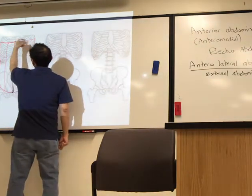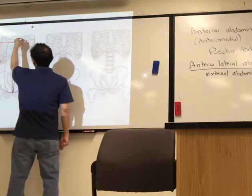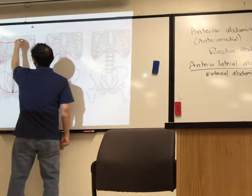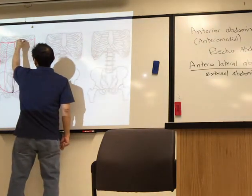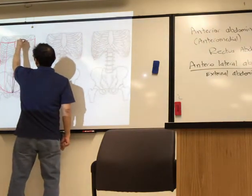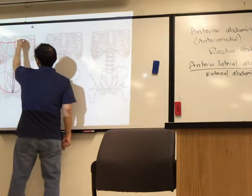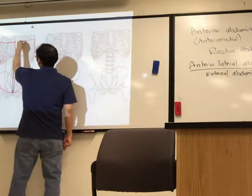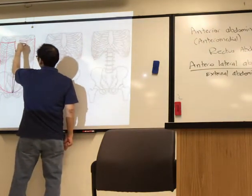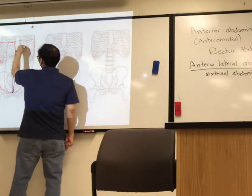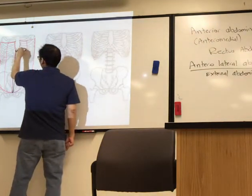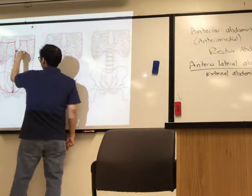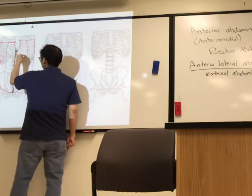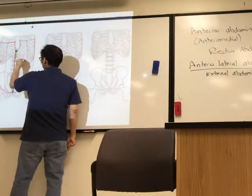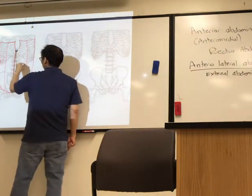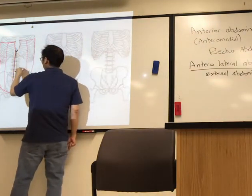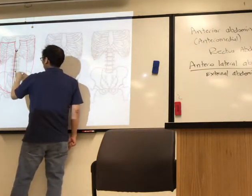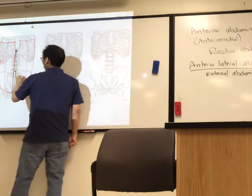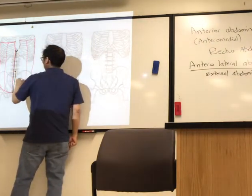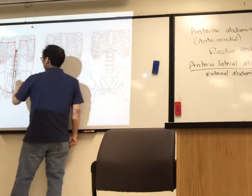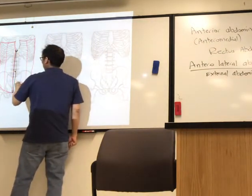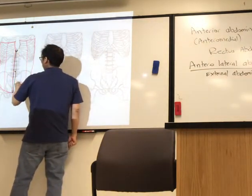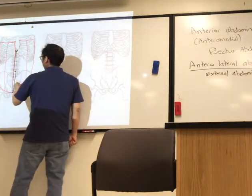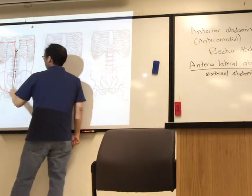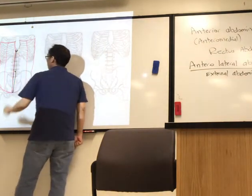right kind of by the costal margin there.